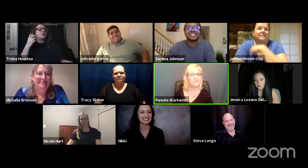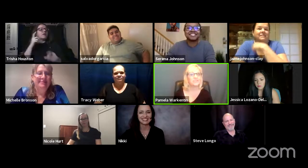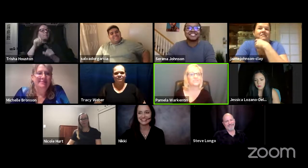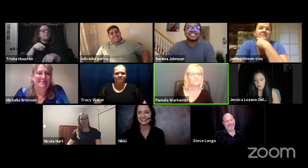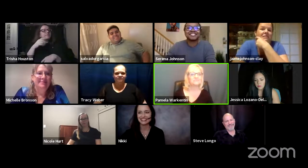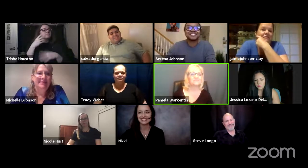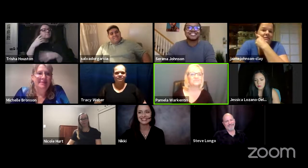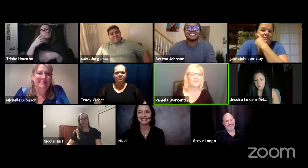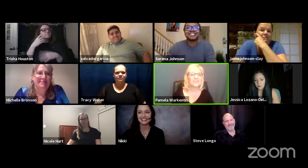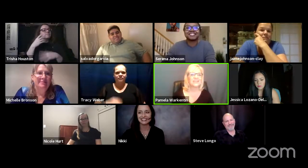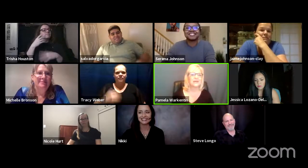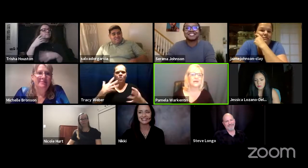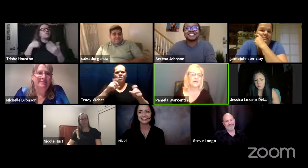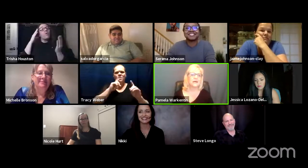patient.